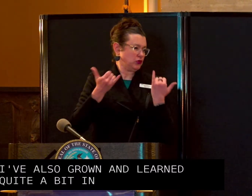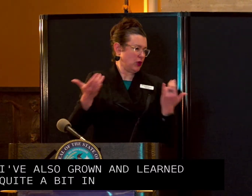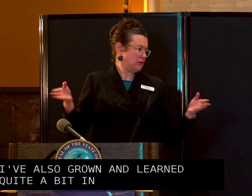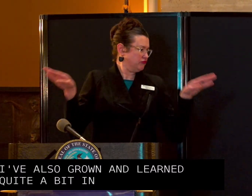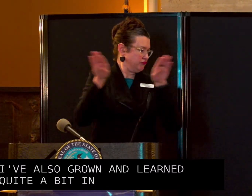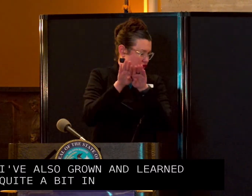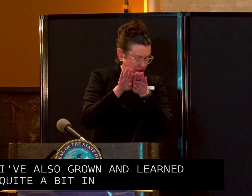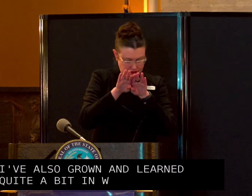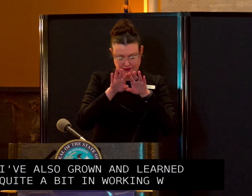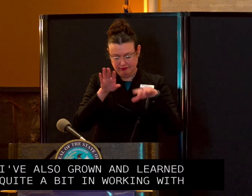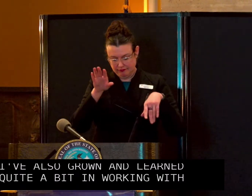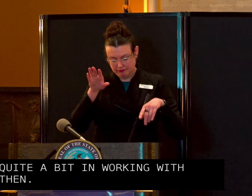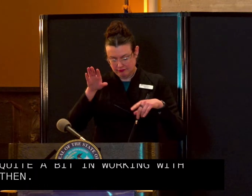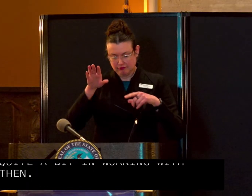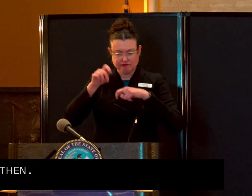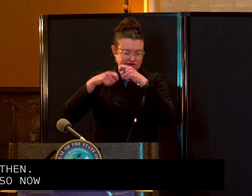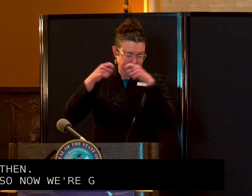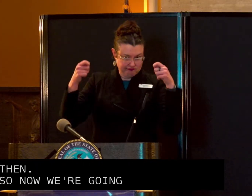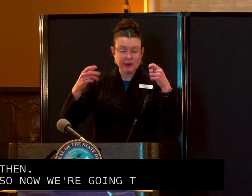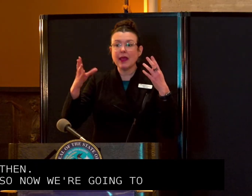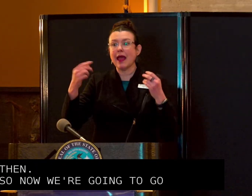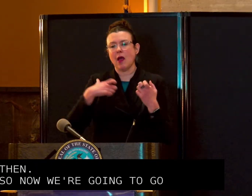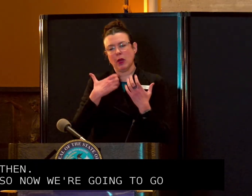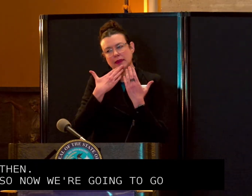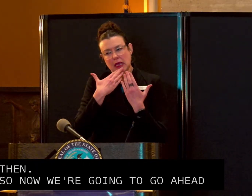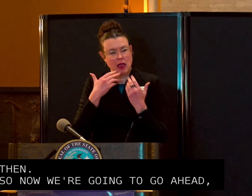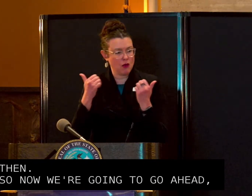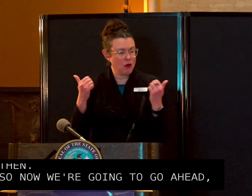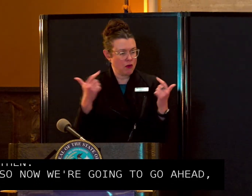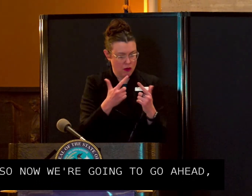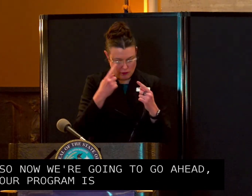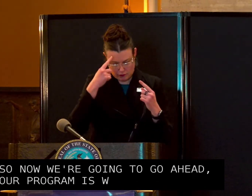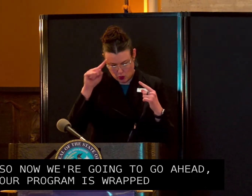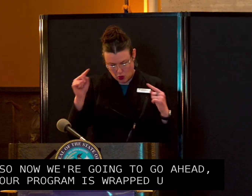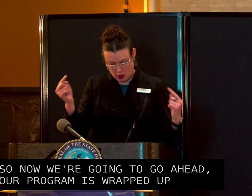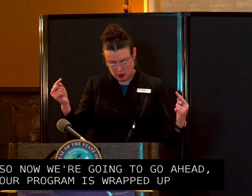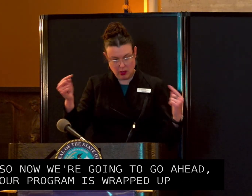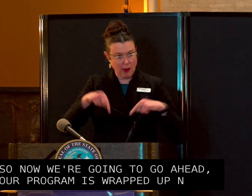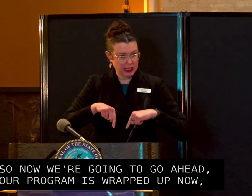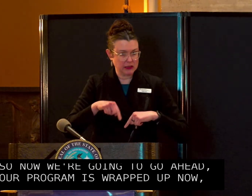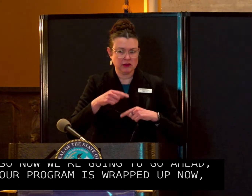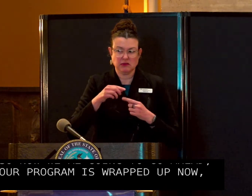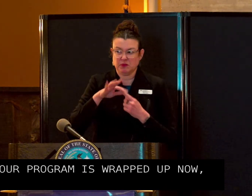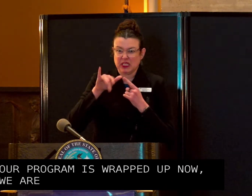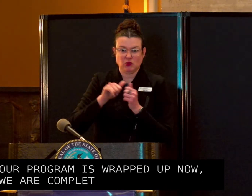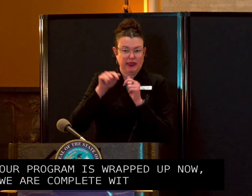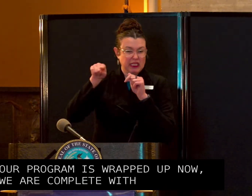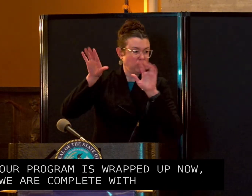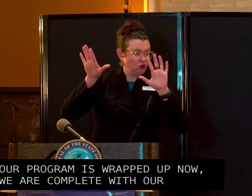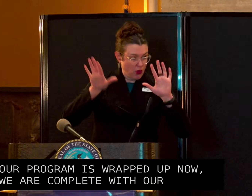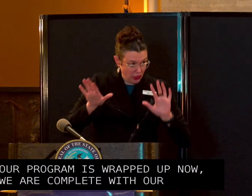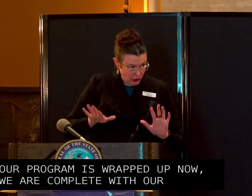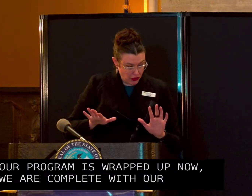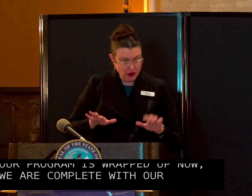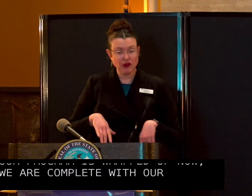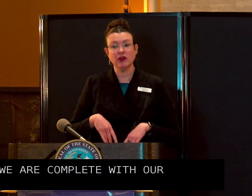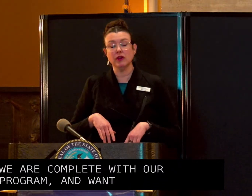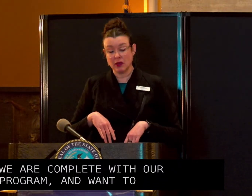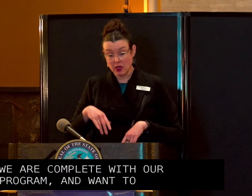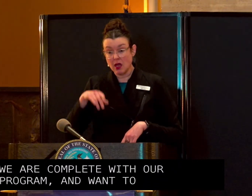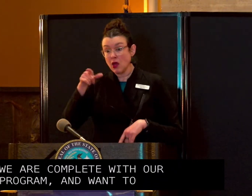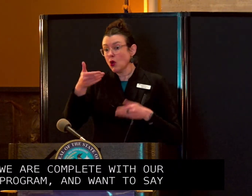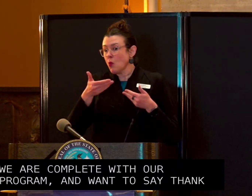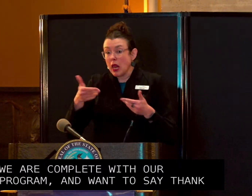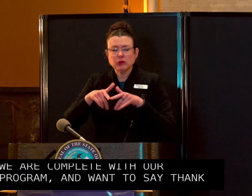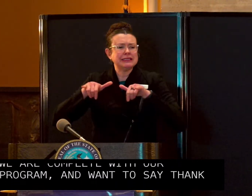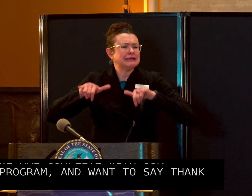we're going to go ahead. Our program is wrapped up now. We are complete with our program and want to say thank you to everyone who